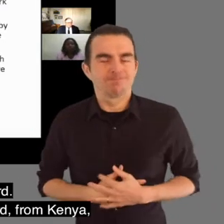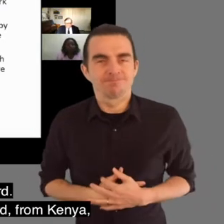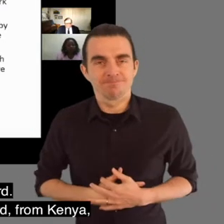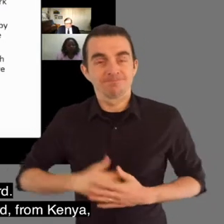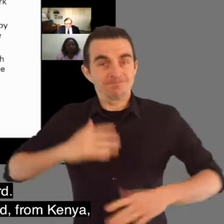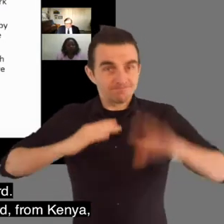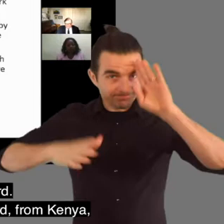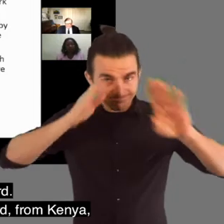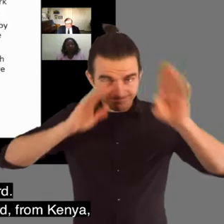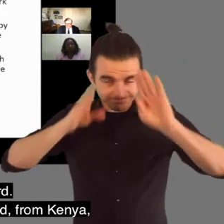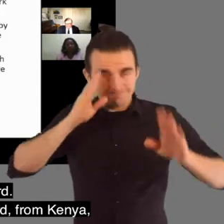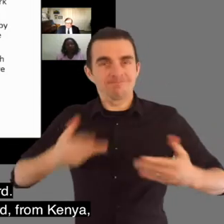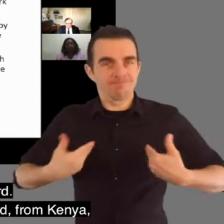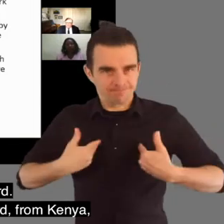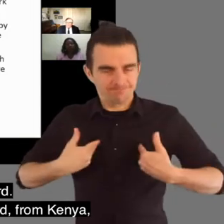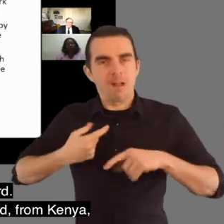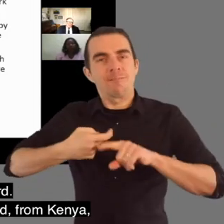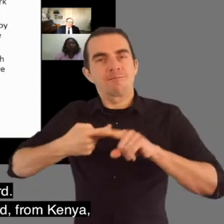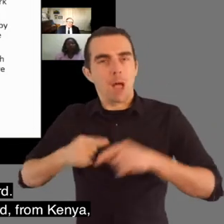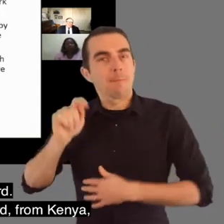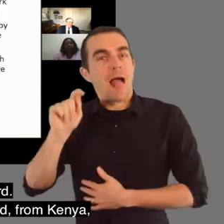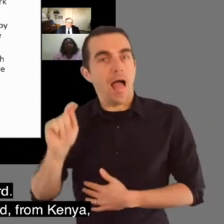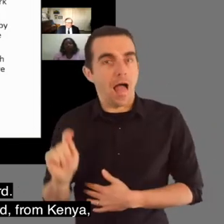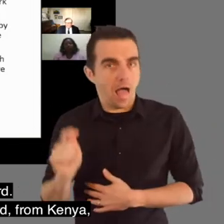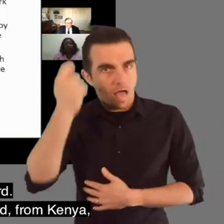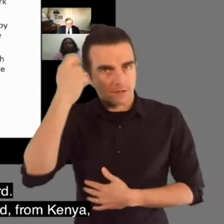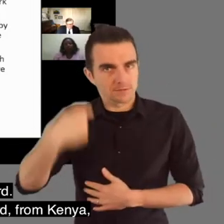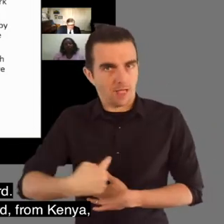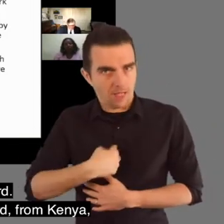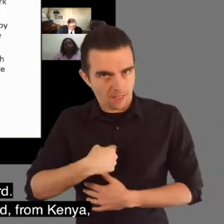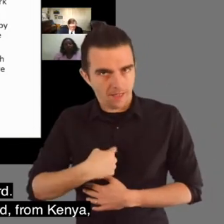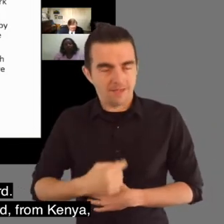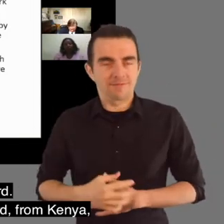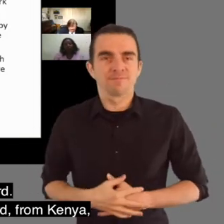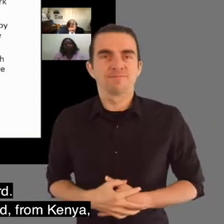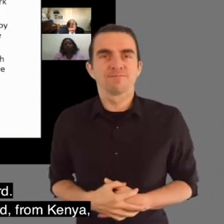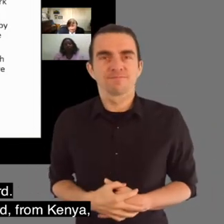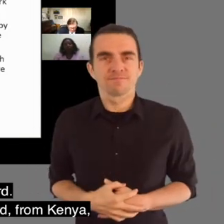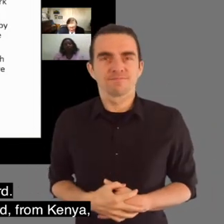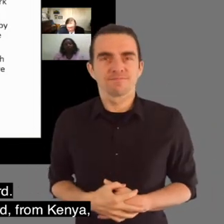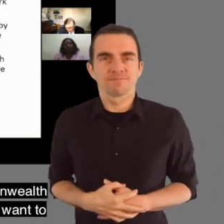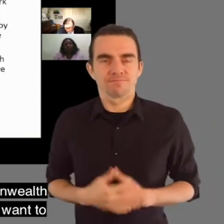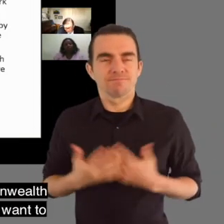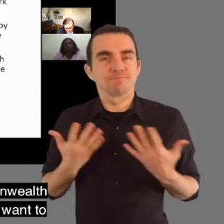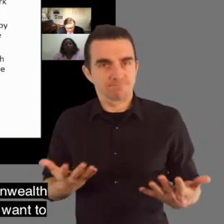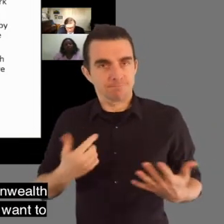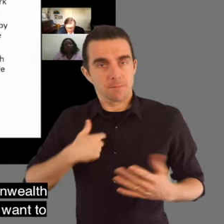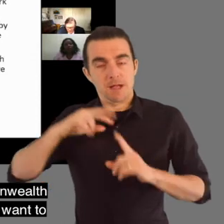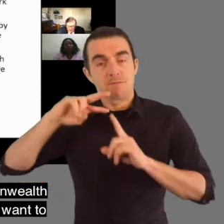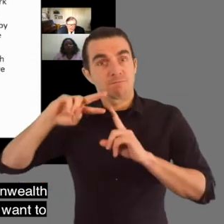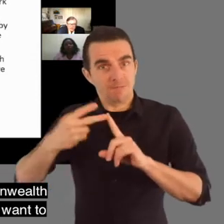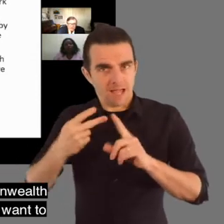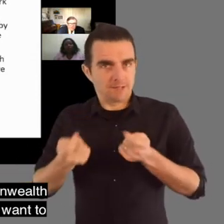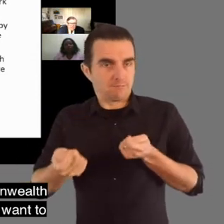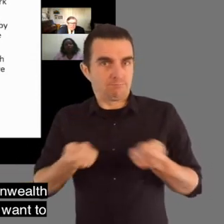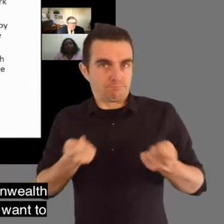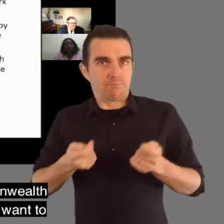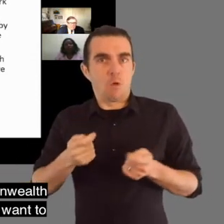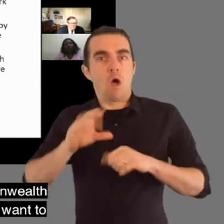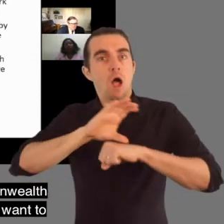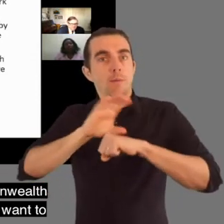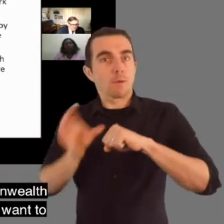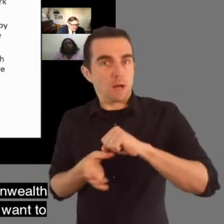Richard. My name is Sarah Kamau, as you've heard, from Kenya, and I'm the